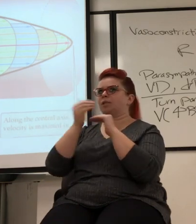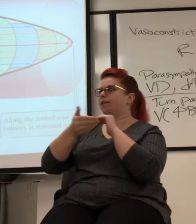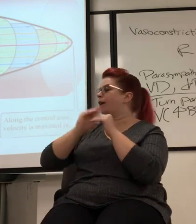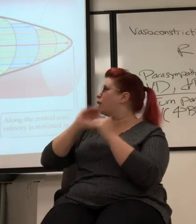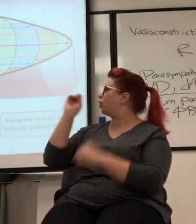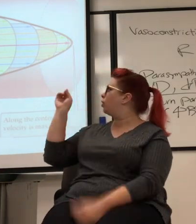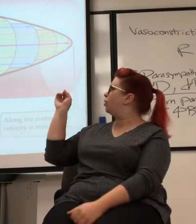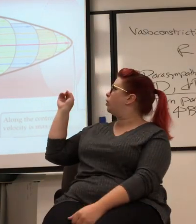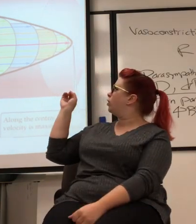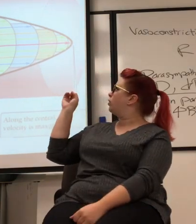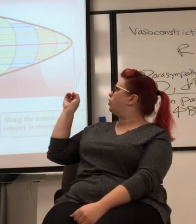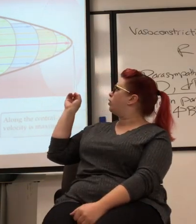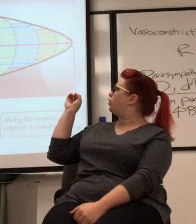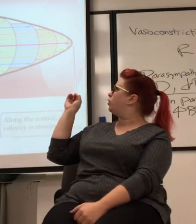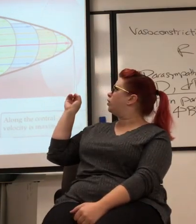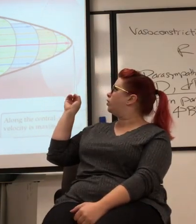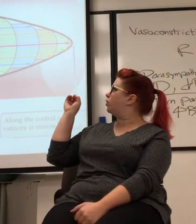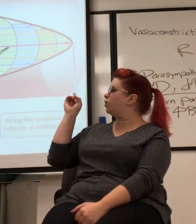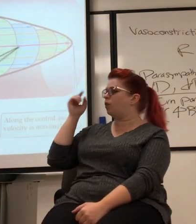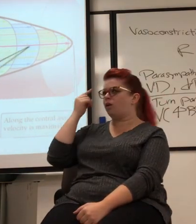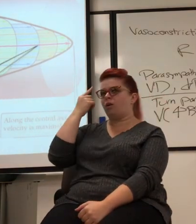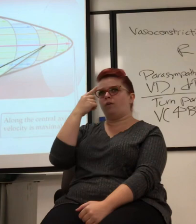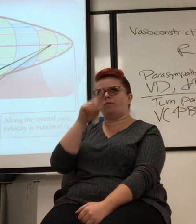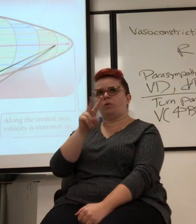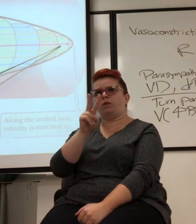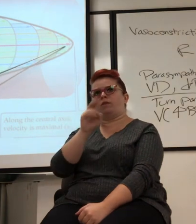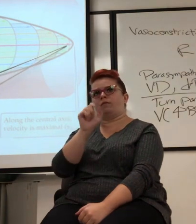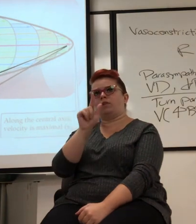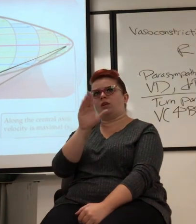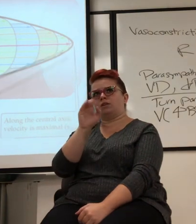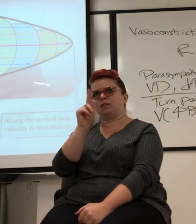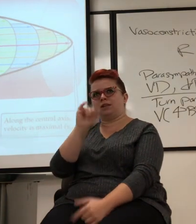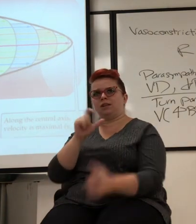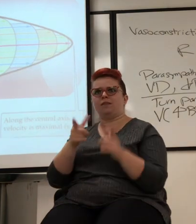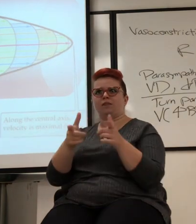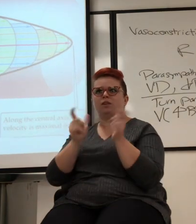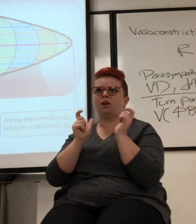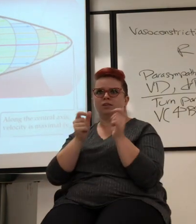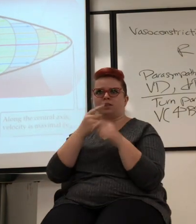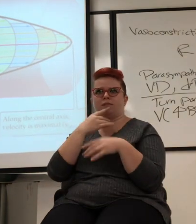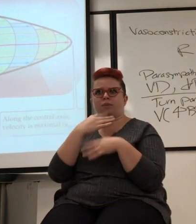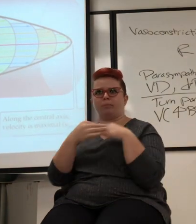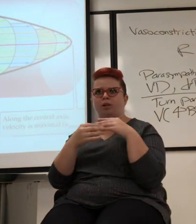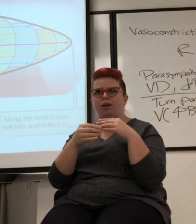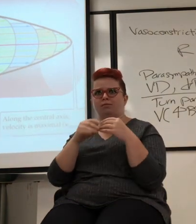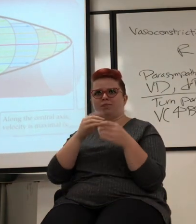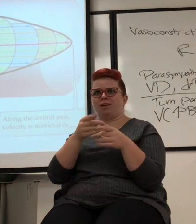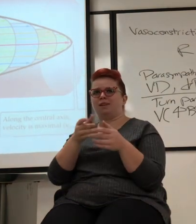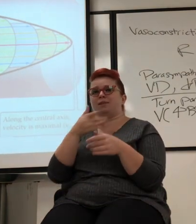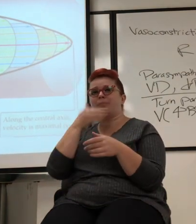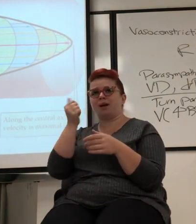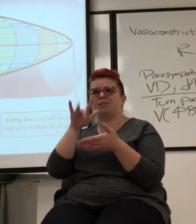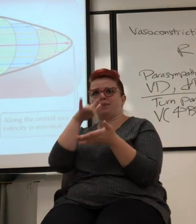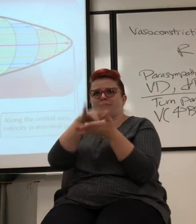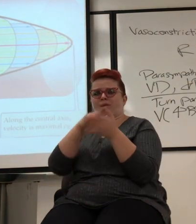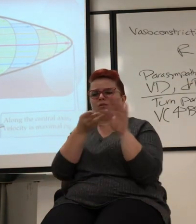of velocity of blood flow. Okay, that's what that means.